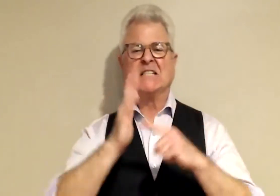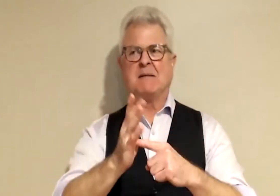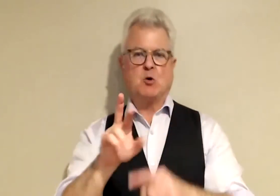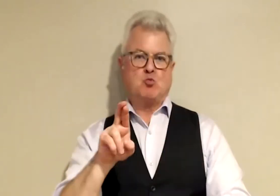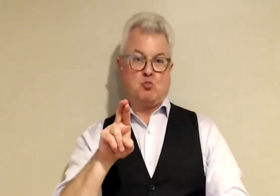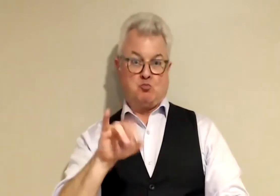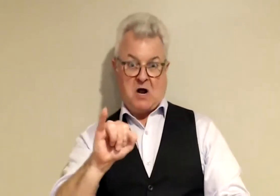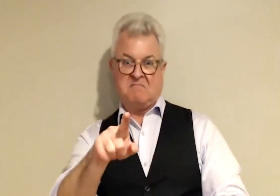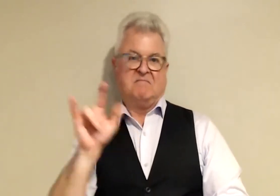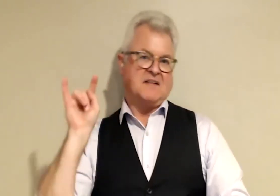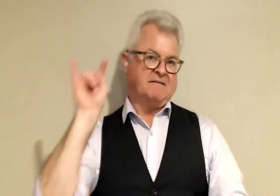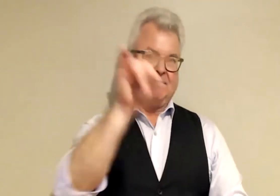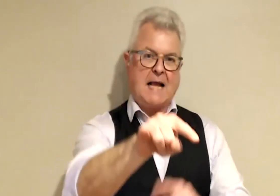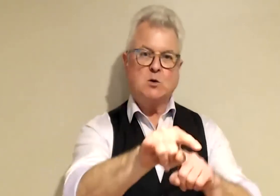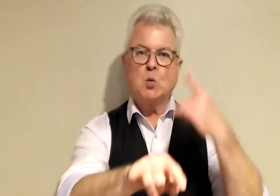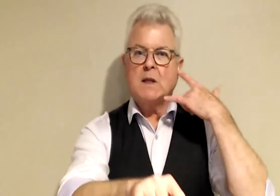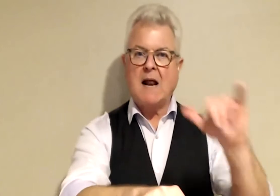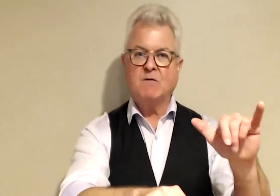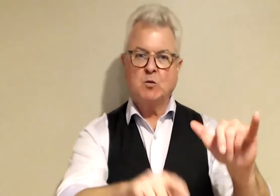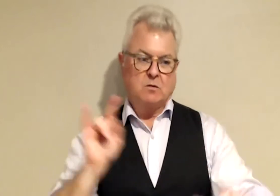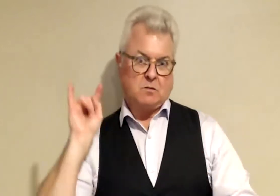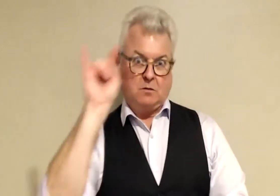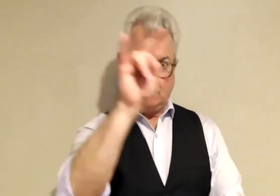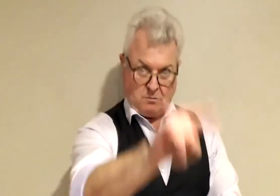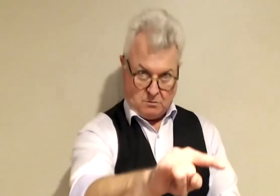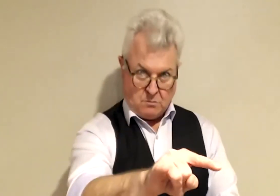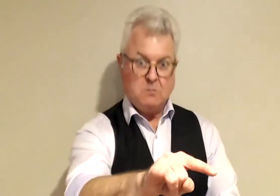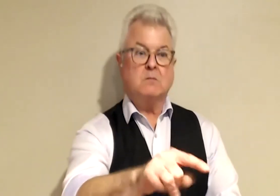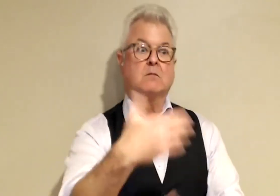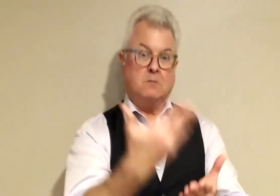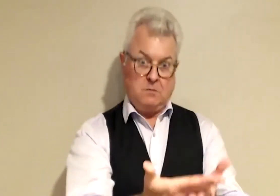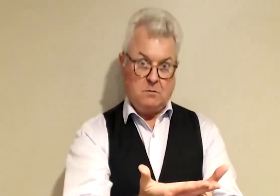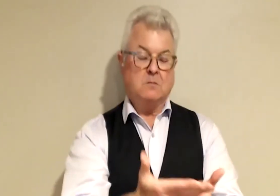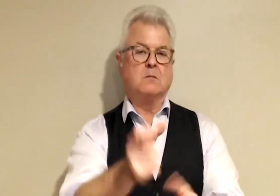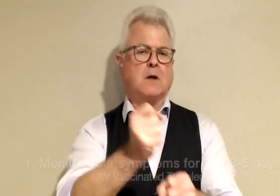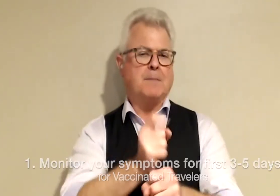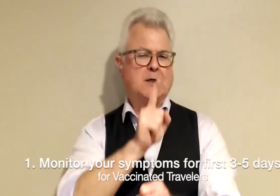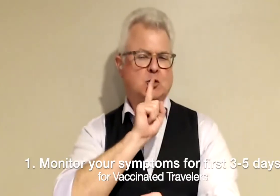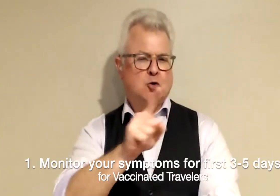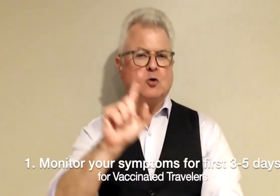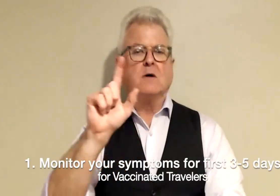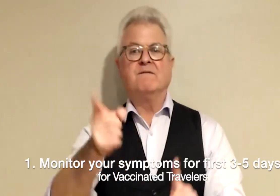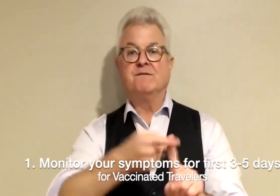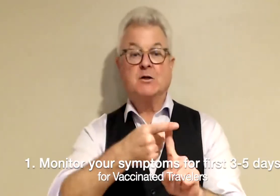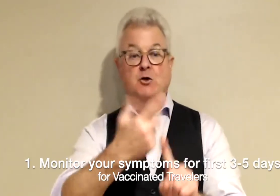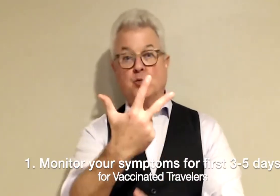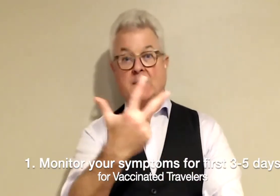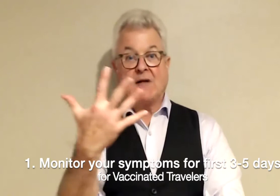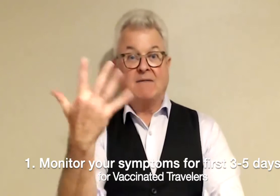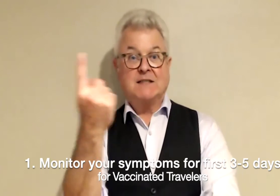When you arrive upon your destination, so let's say you are going to California from Rhode Island, upon your arrival, you need to make sure that